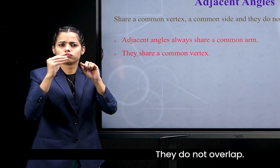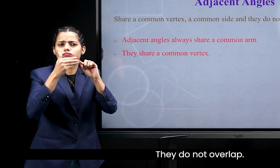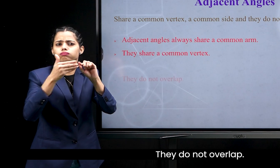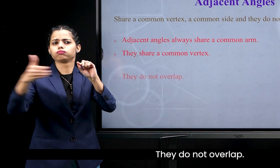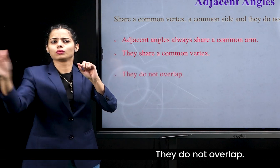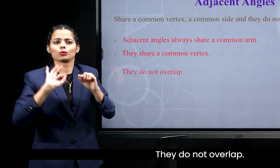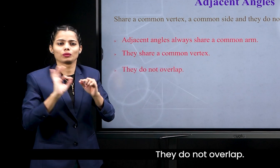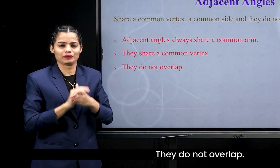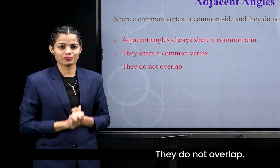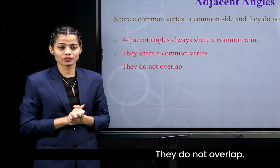They do not overlap.